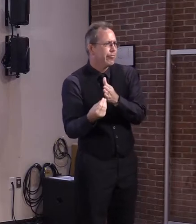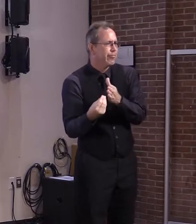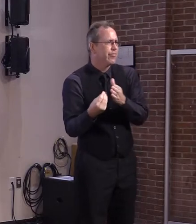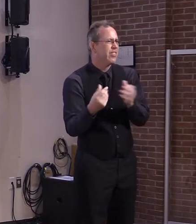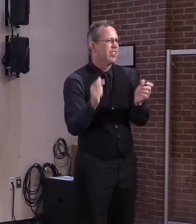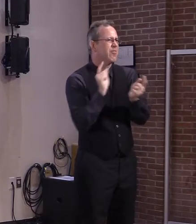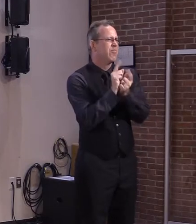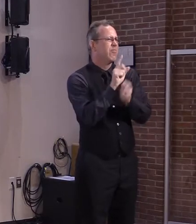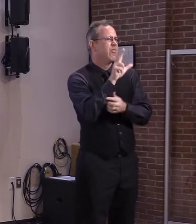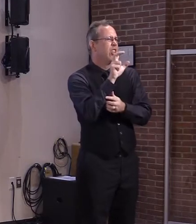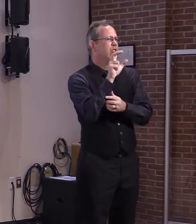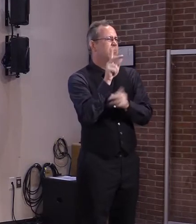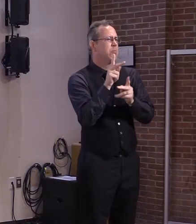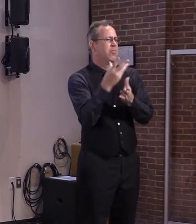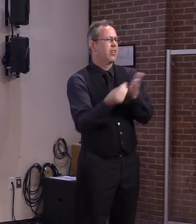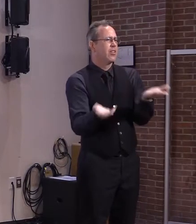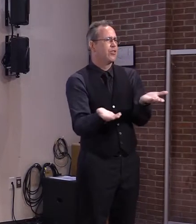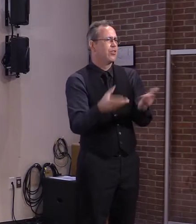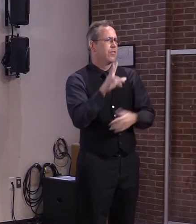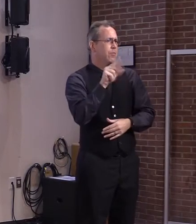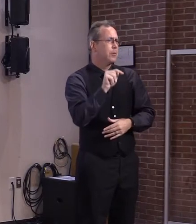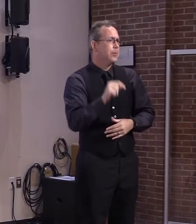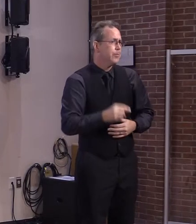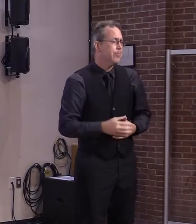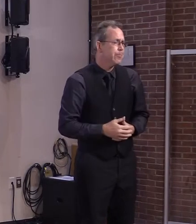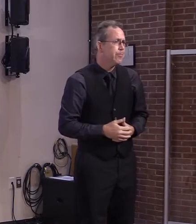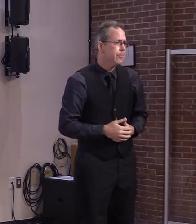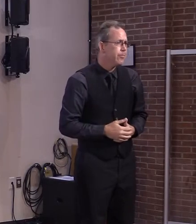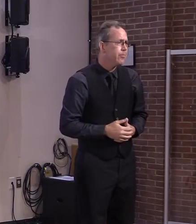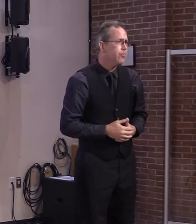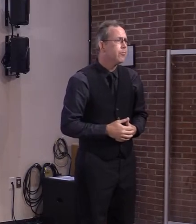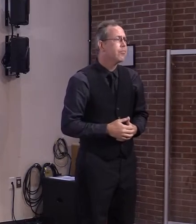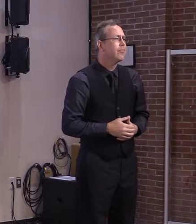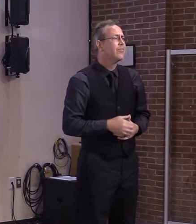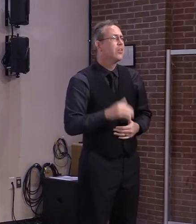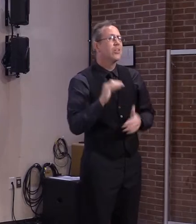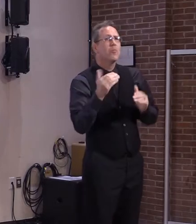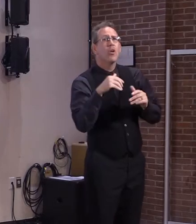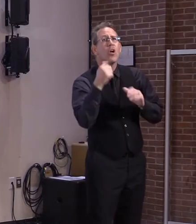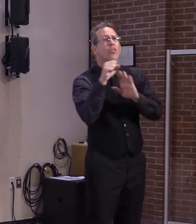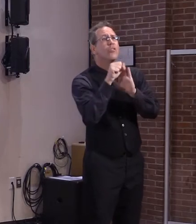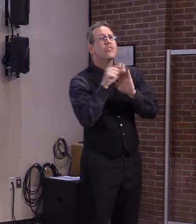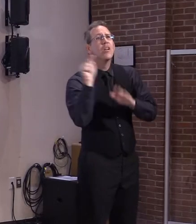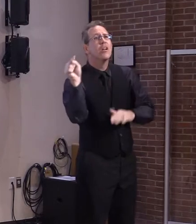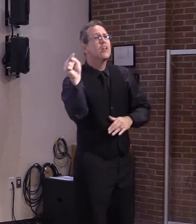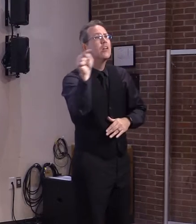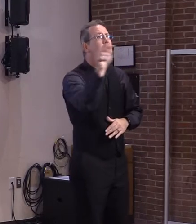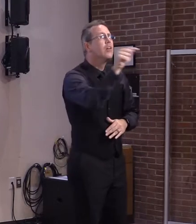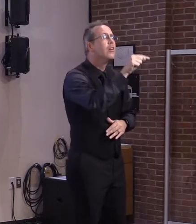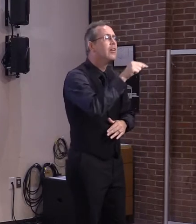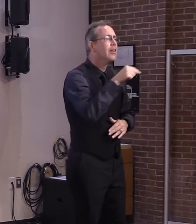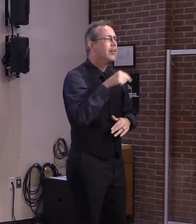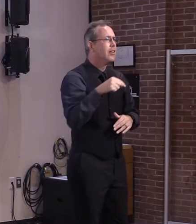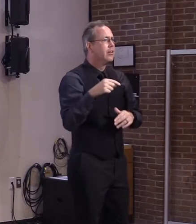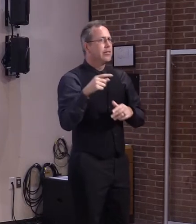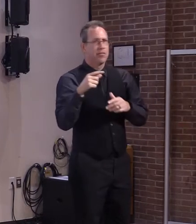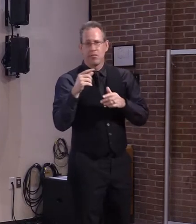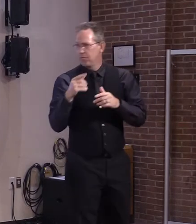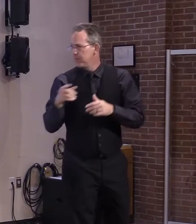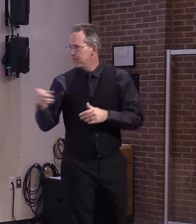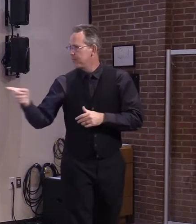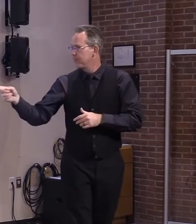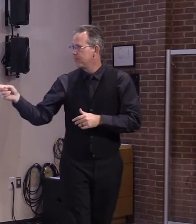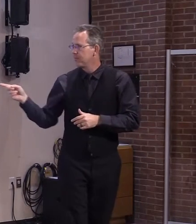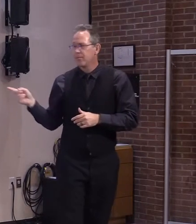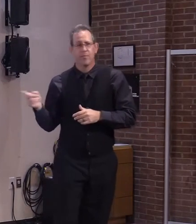we stand relative to all of the other regions and all the other states within the United States. We